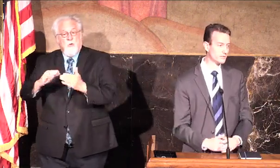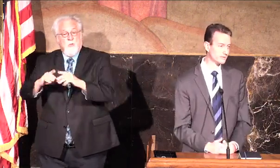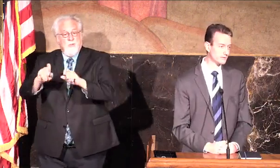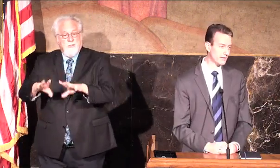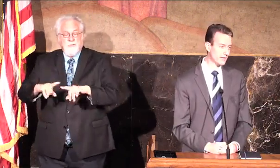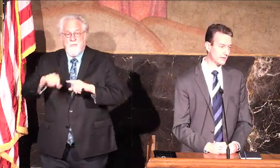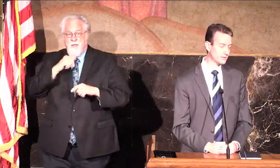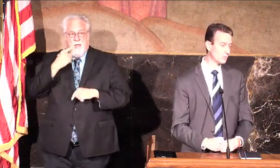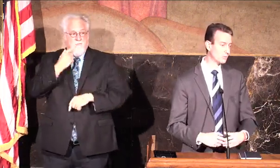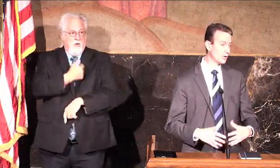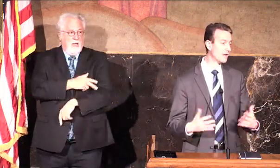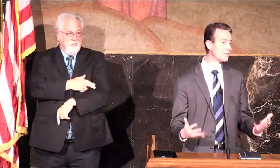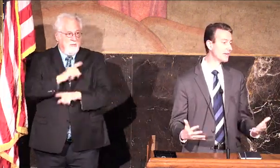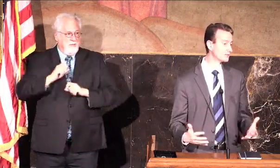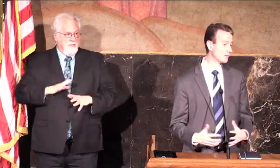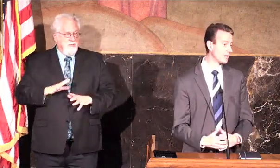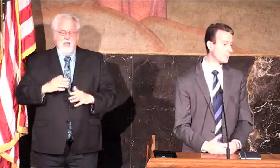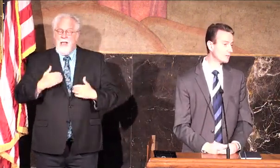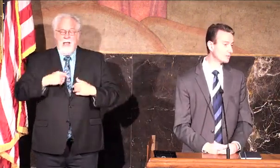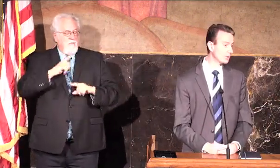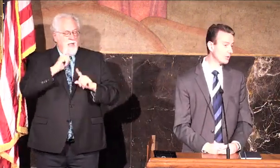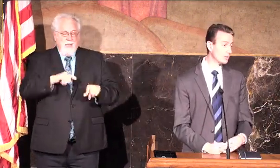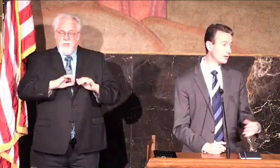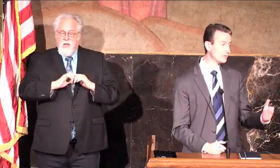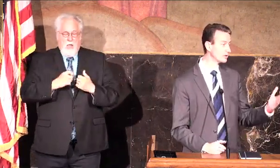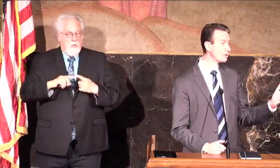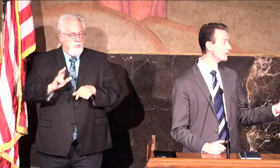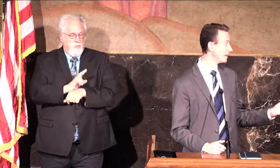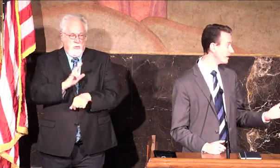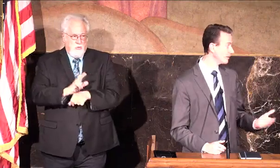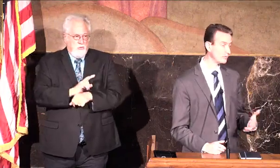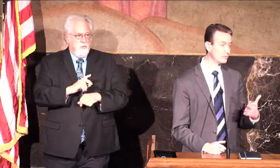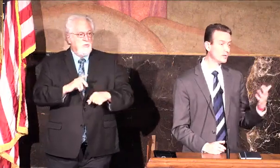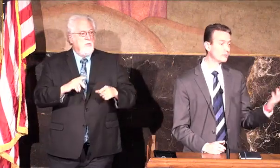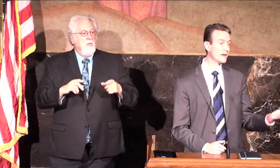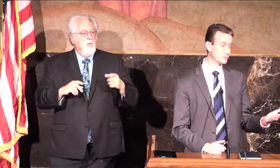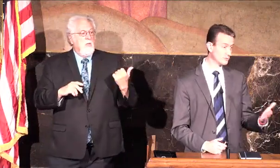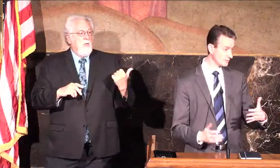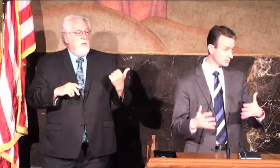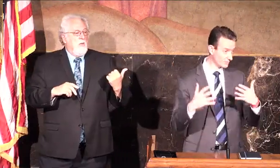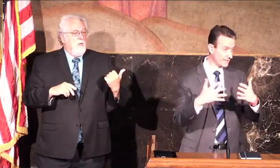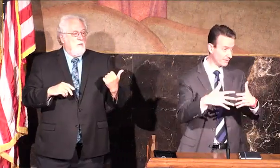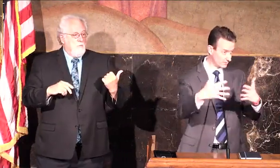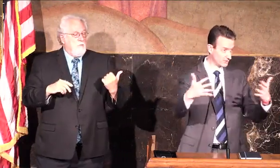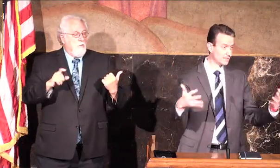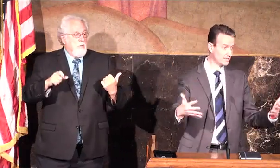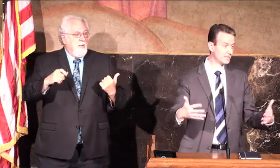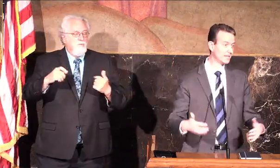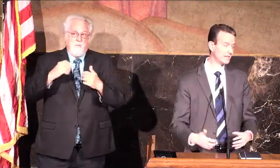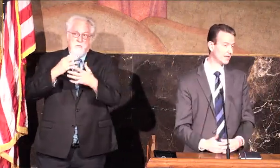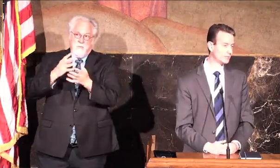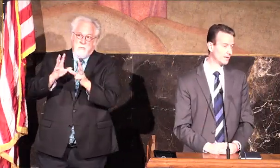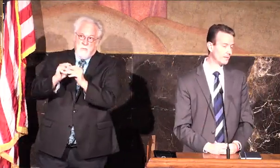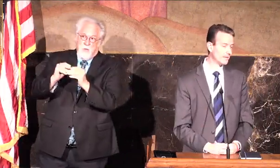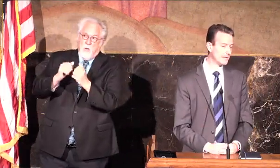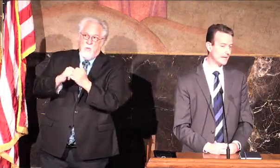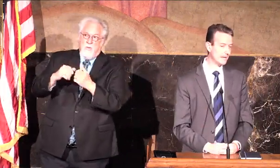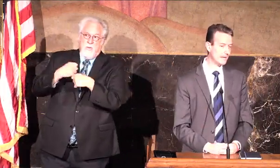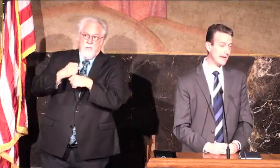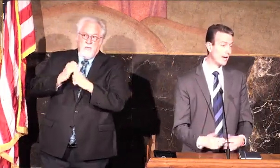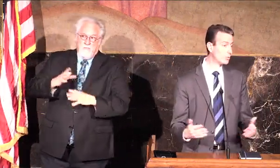hospital tests. So we don't have an answer yet for how we would deploy them. We don't even know yet from the manufacturers, because again, there's a need to then engage with